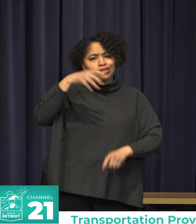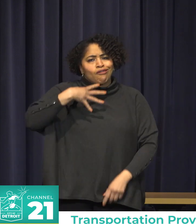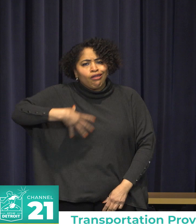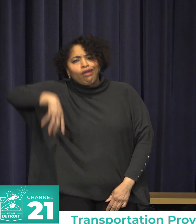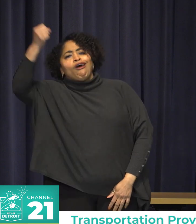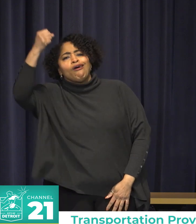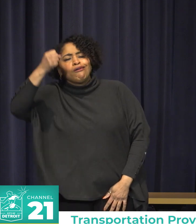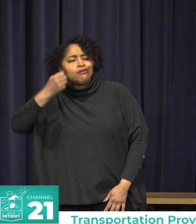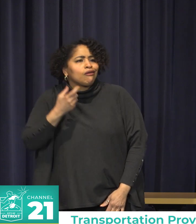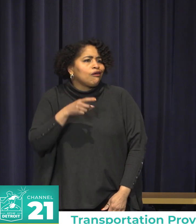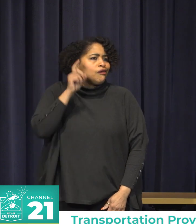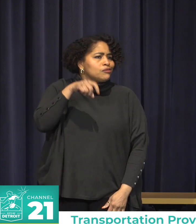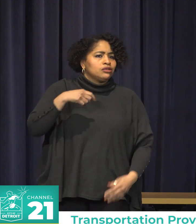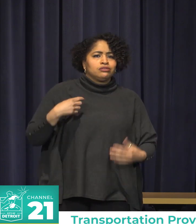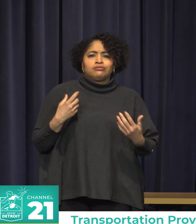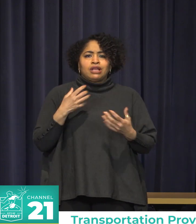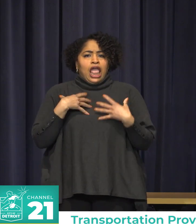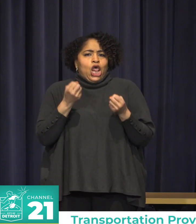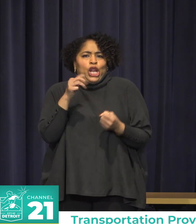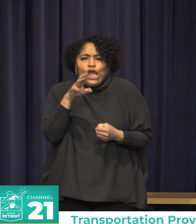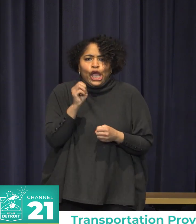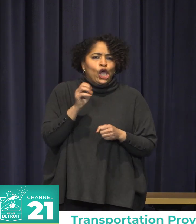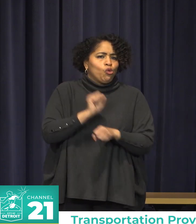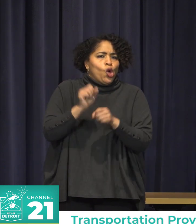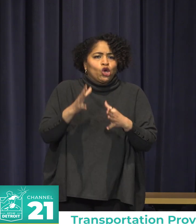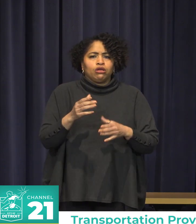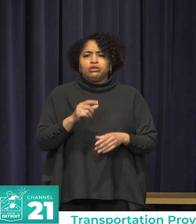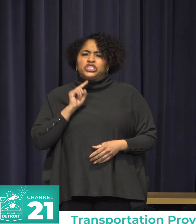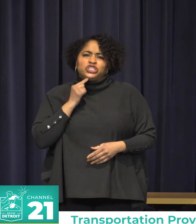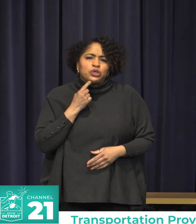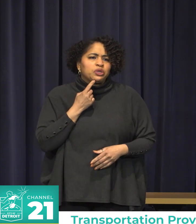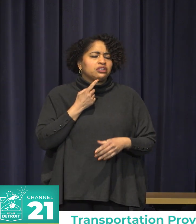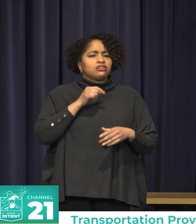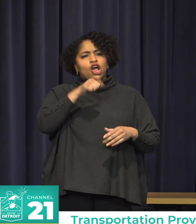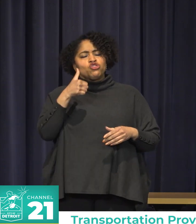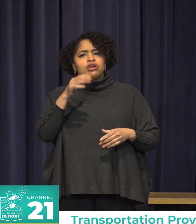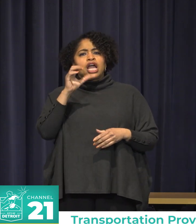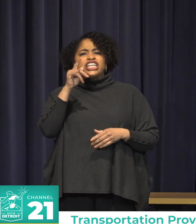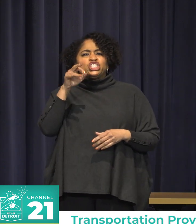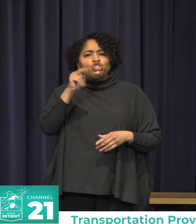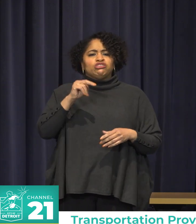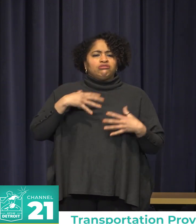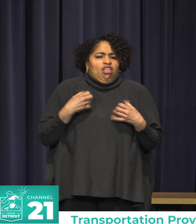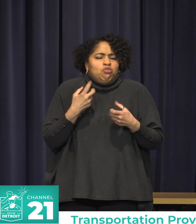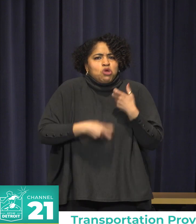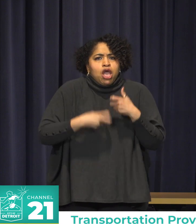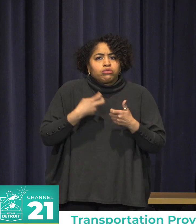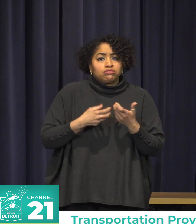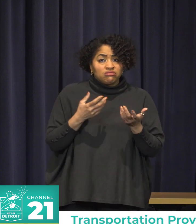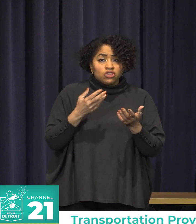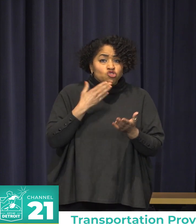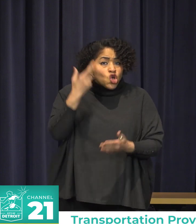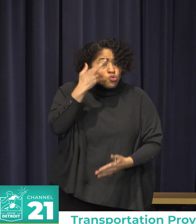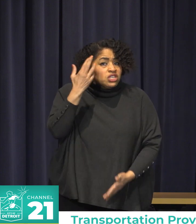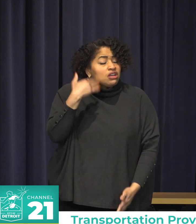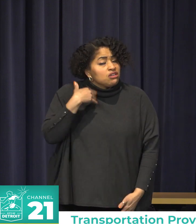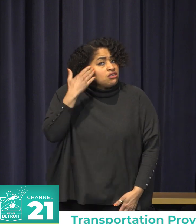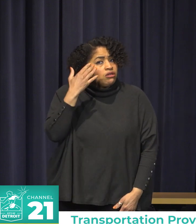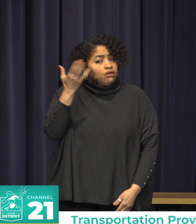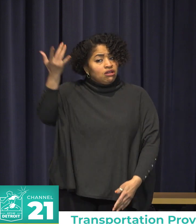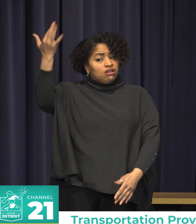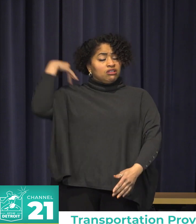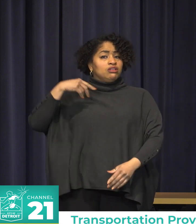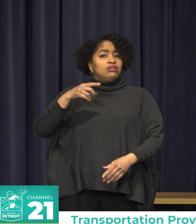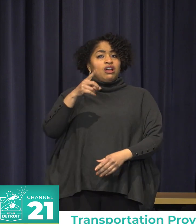be a healthcare worker, you have to have serious underlying conditions. And there was good reason for that. When the state was doing 100 or 200